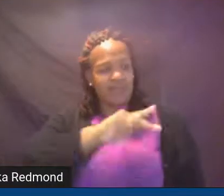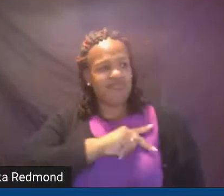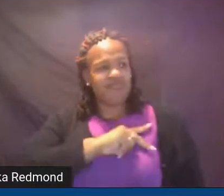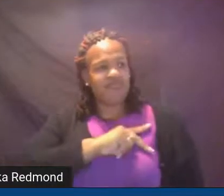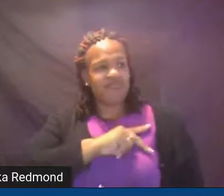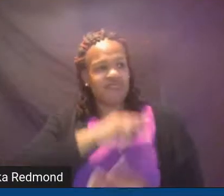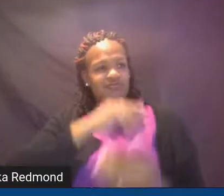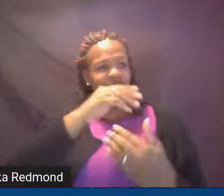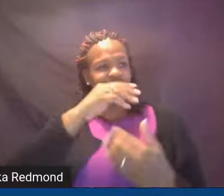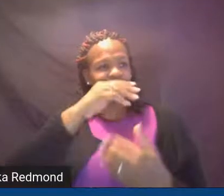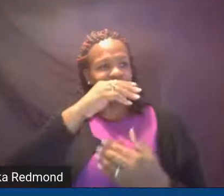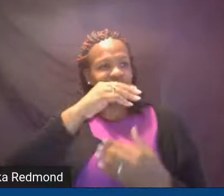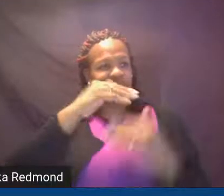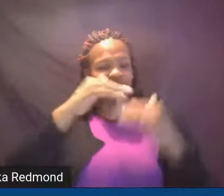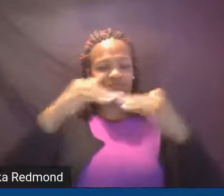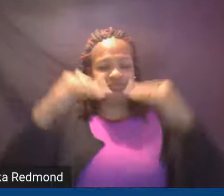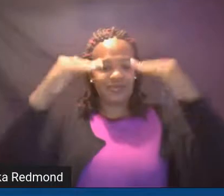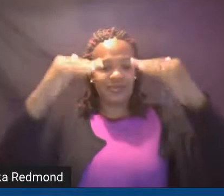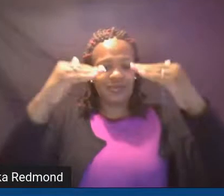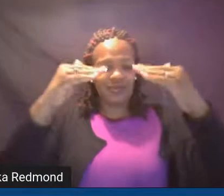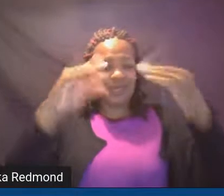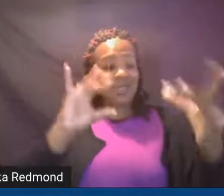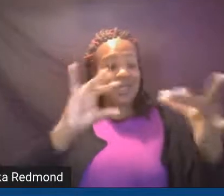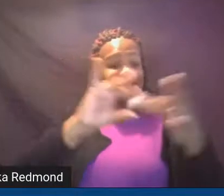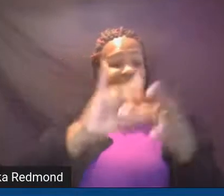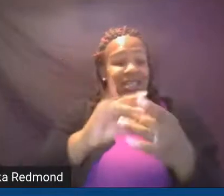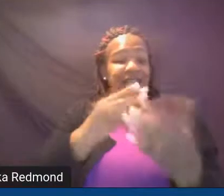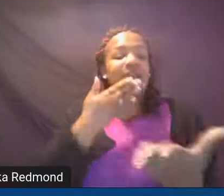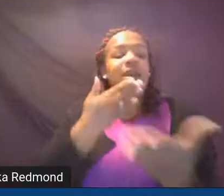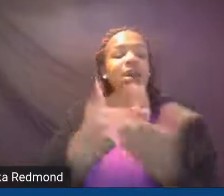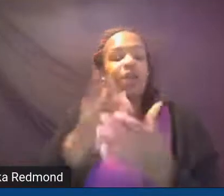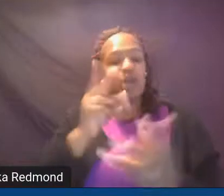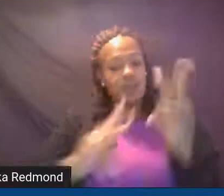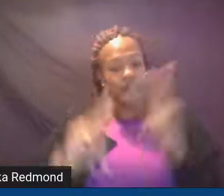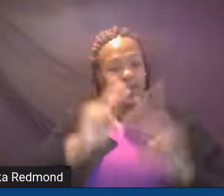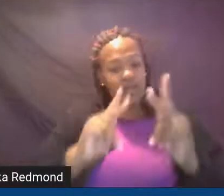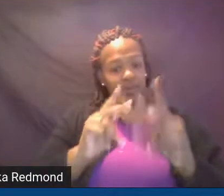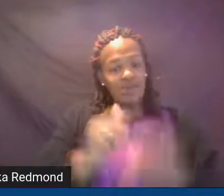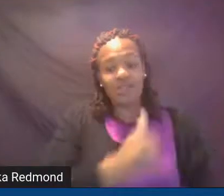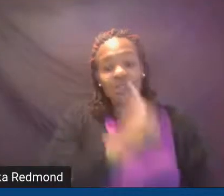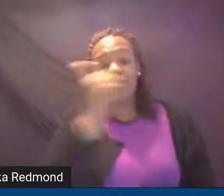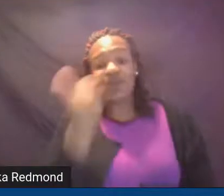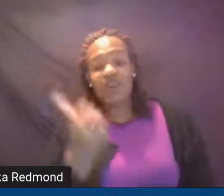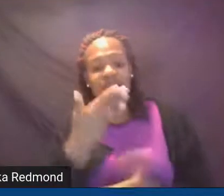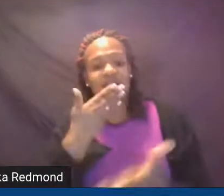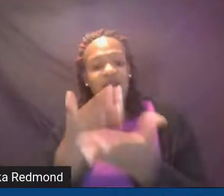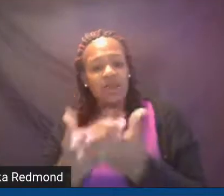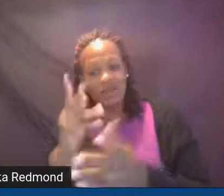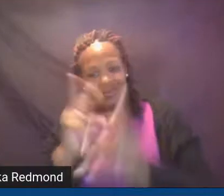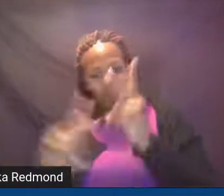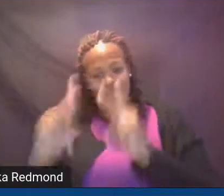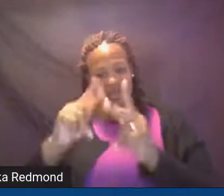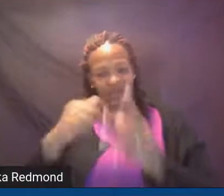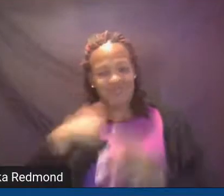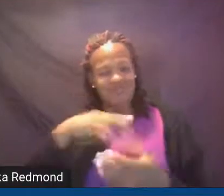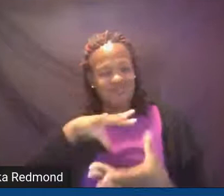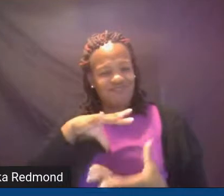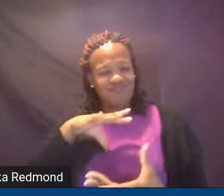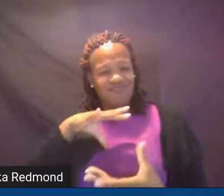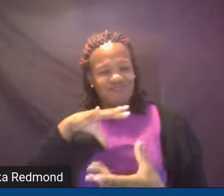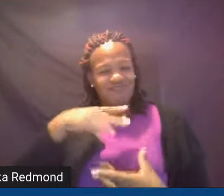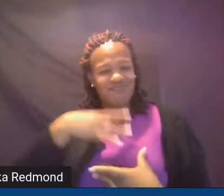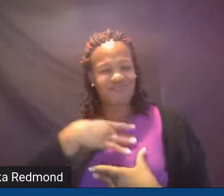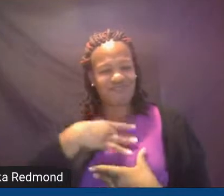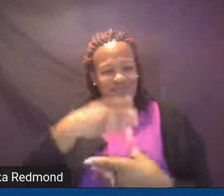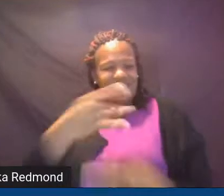people is to connect good people to other good people. And that's something that I'm really, really interested in as well, is especially